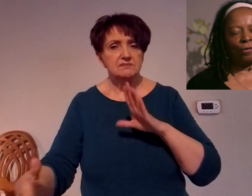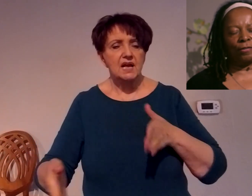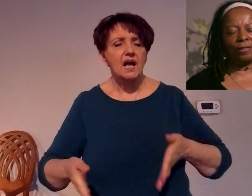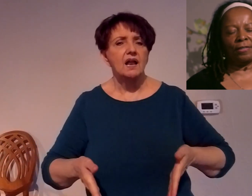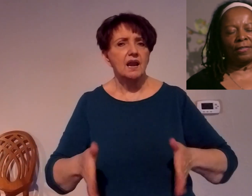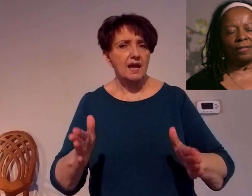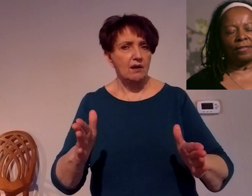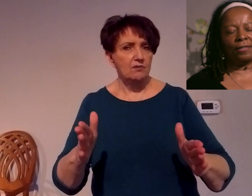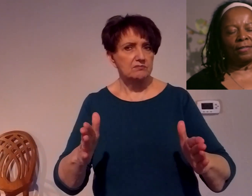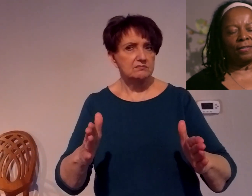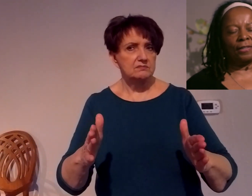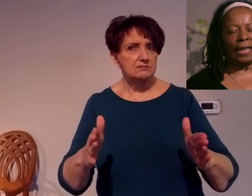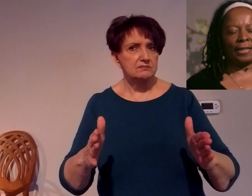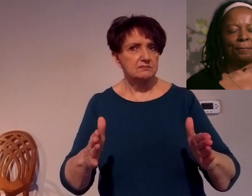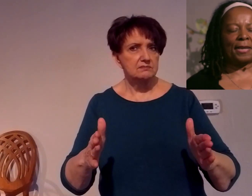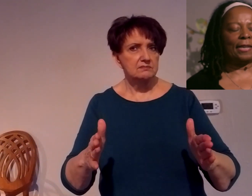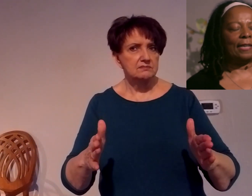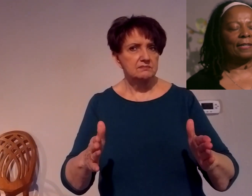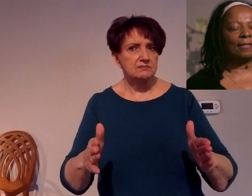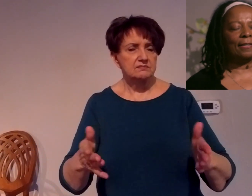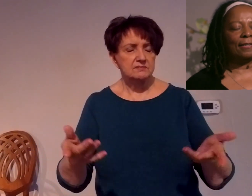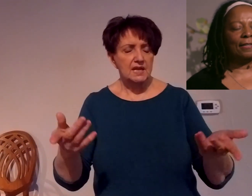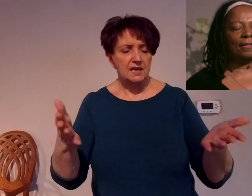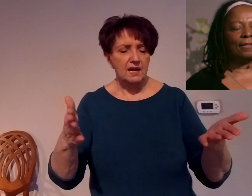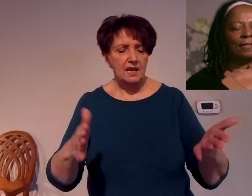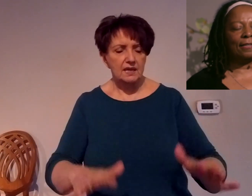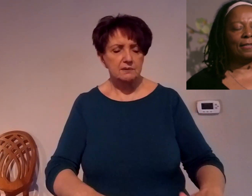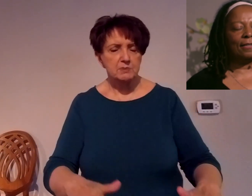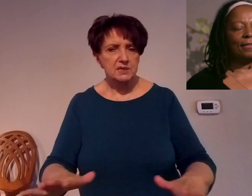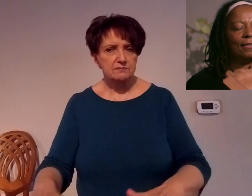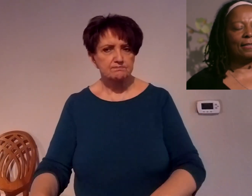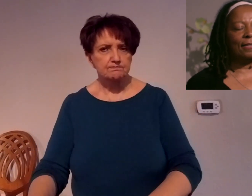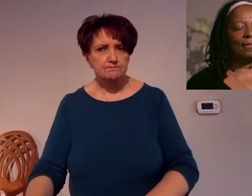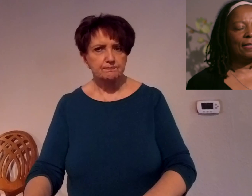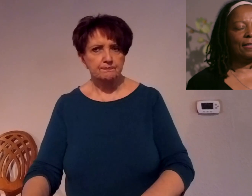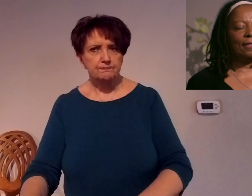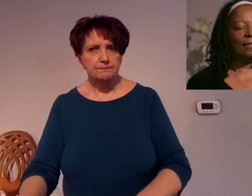allow, let it be.